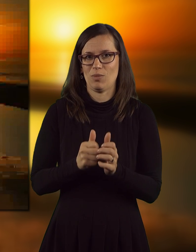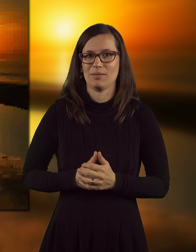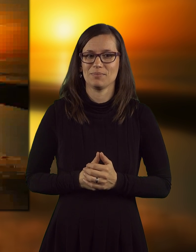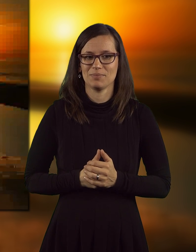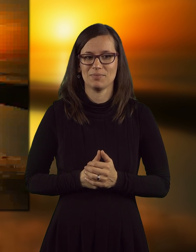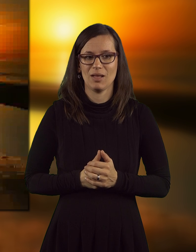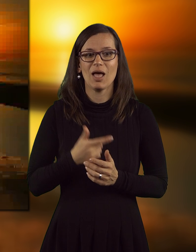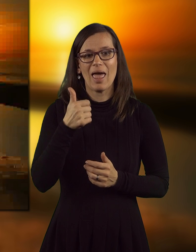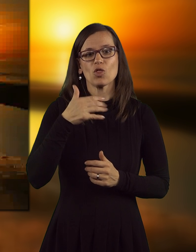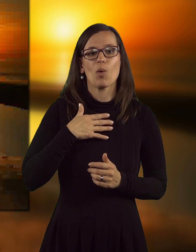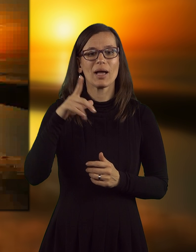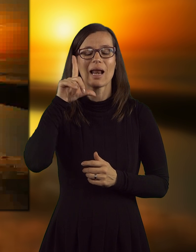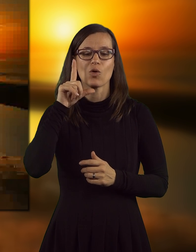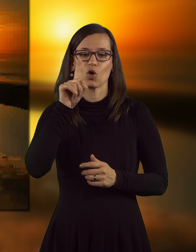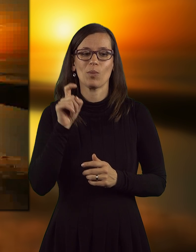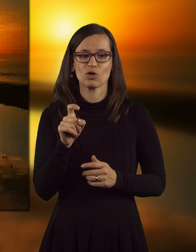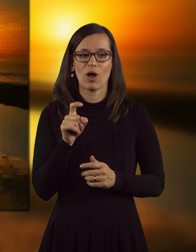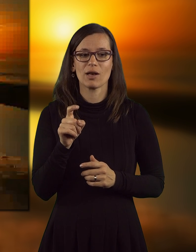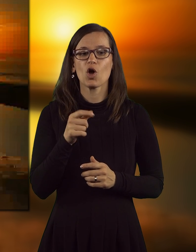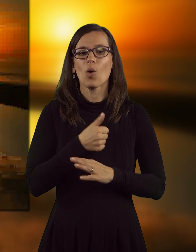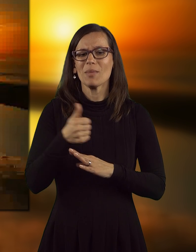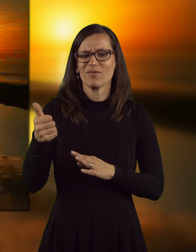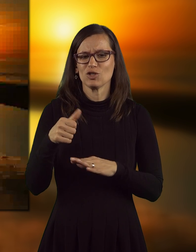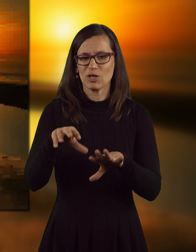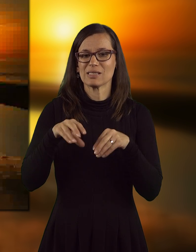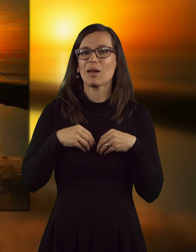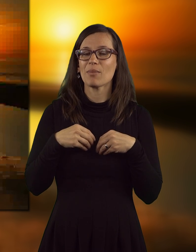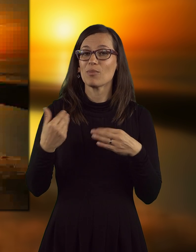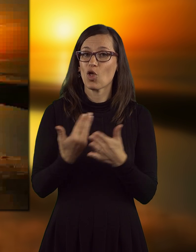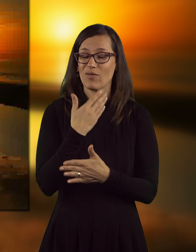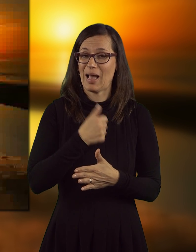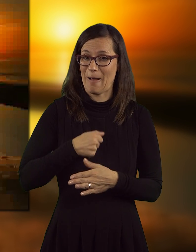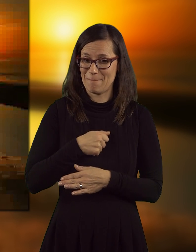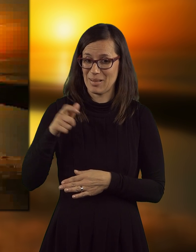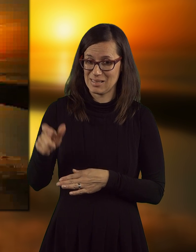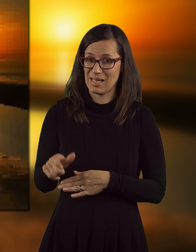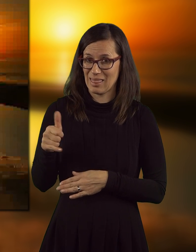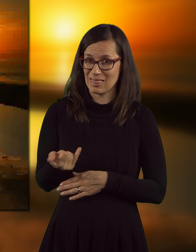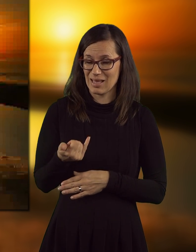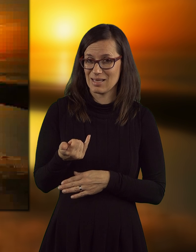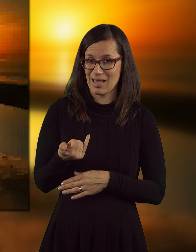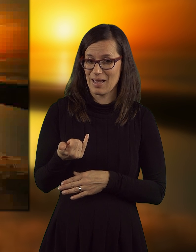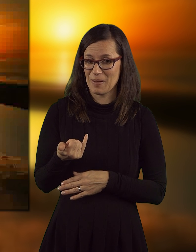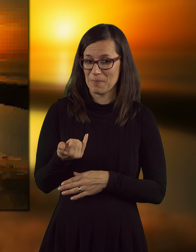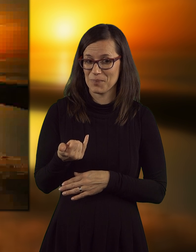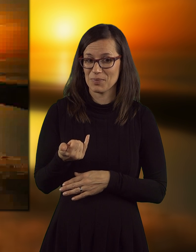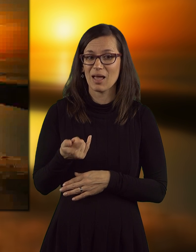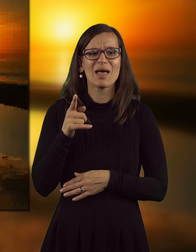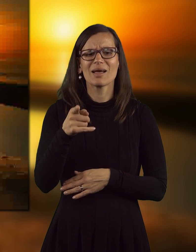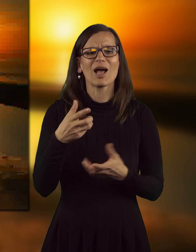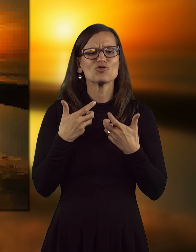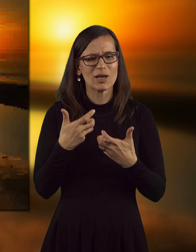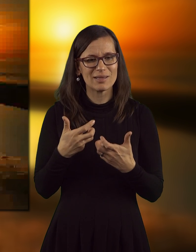together. One of my leading questions in first accepting a new patient